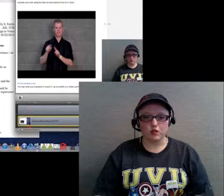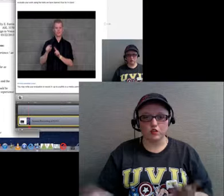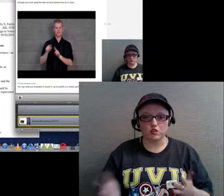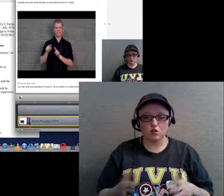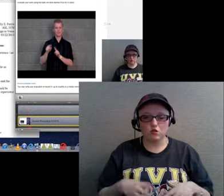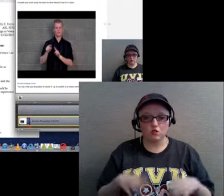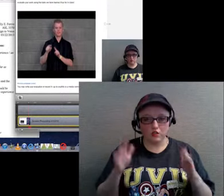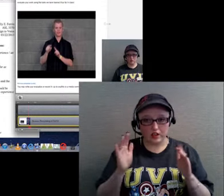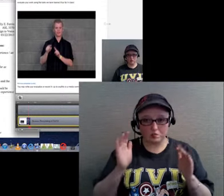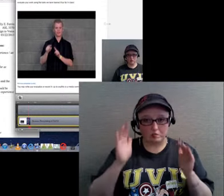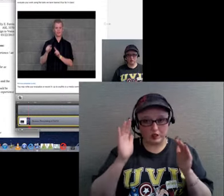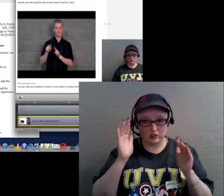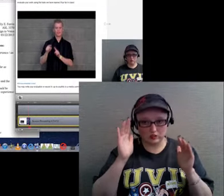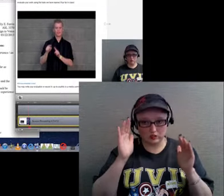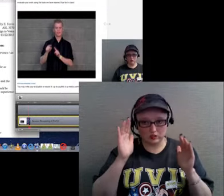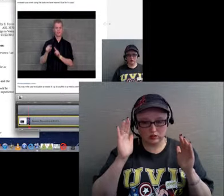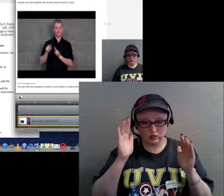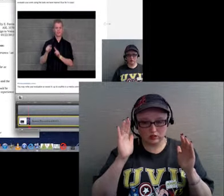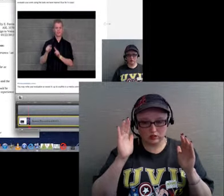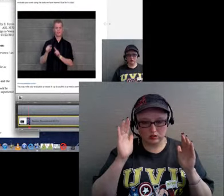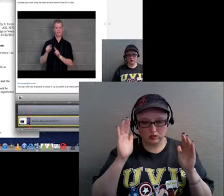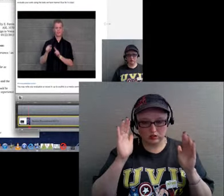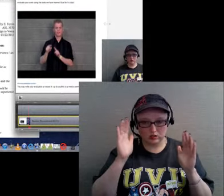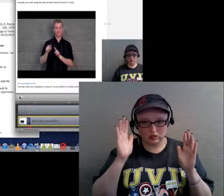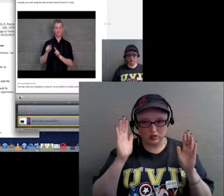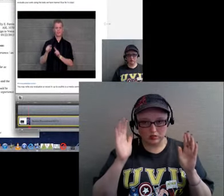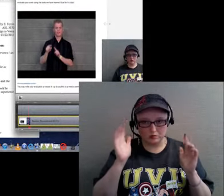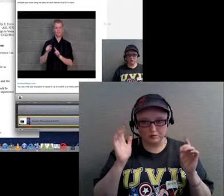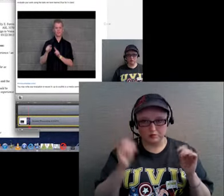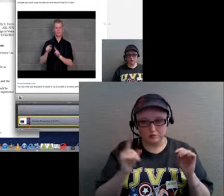Okay, so I know that I missed.